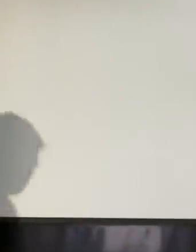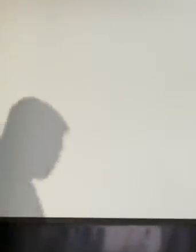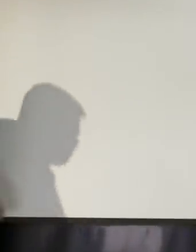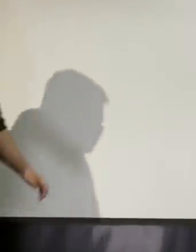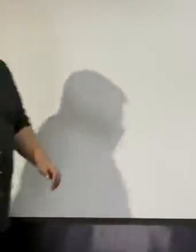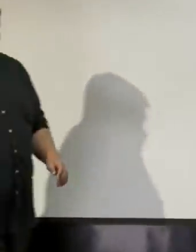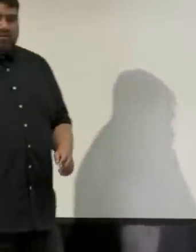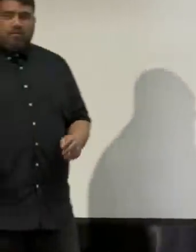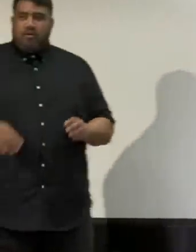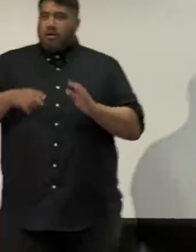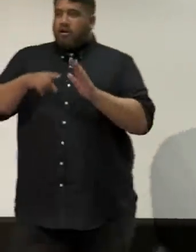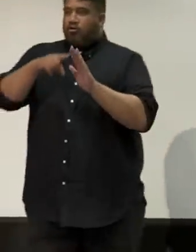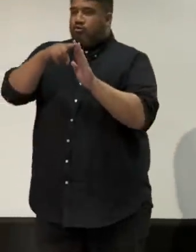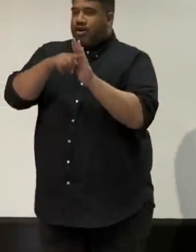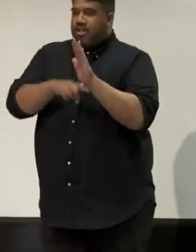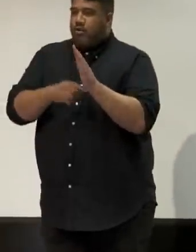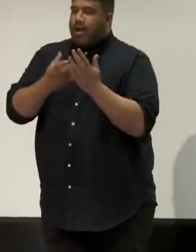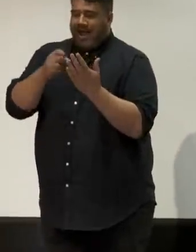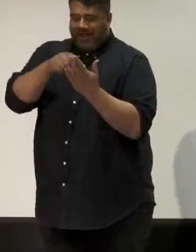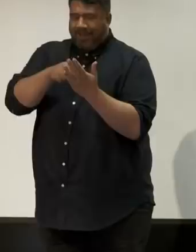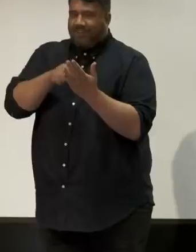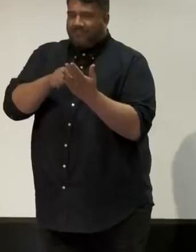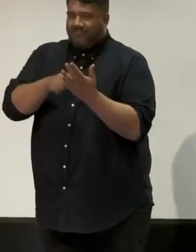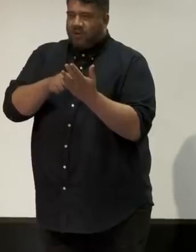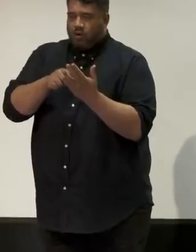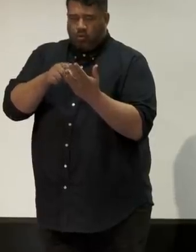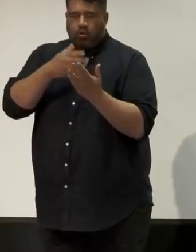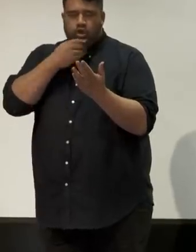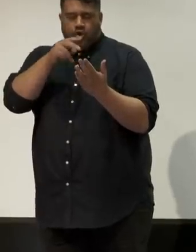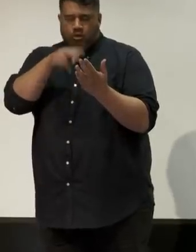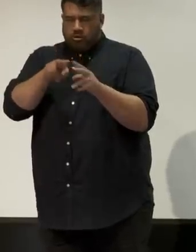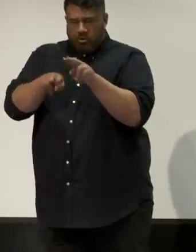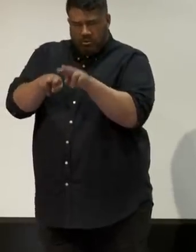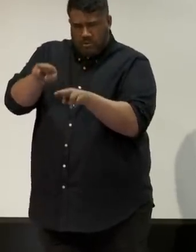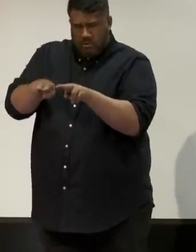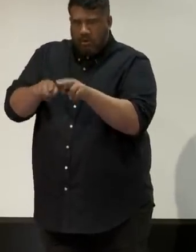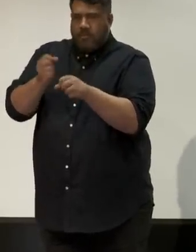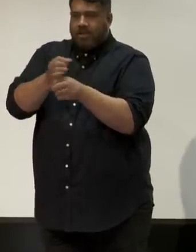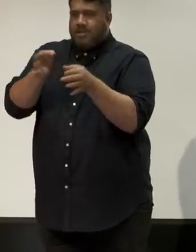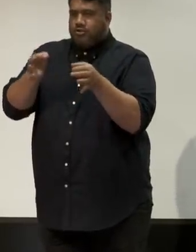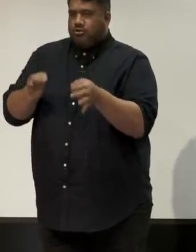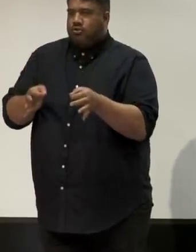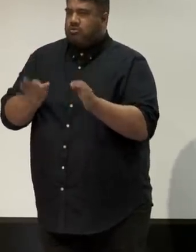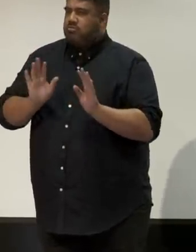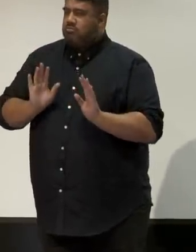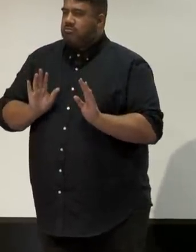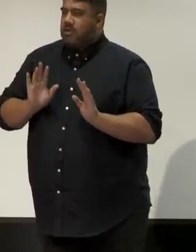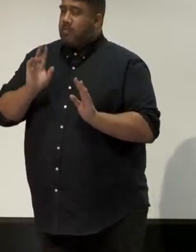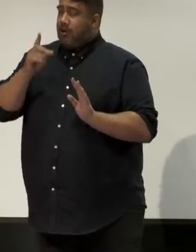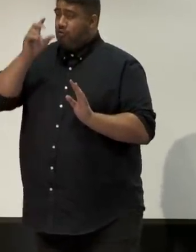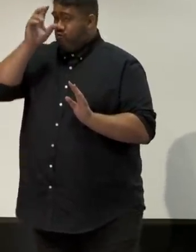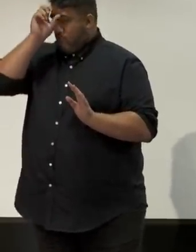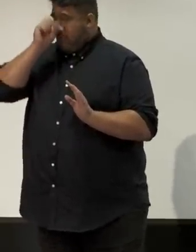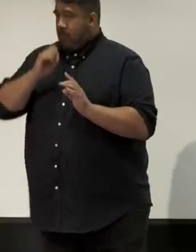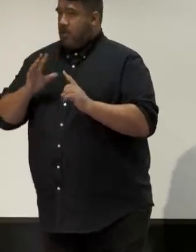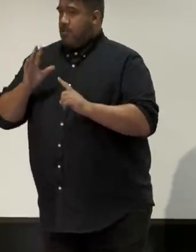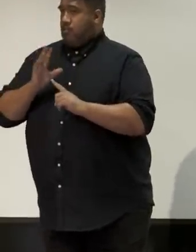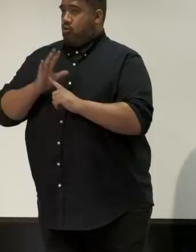make a judgment. But it is around the impact of a